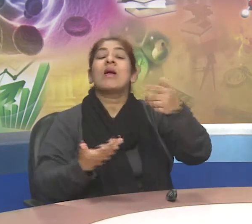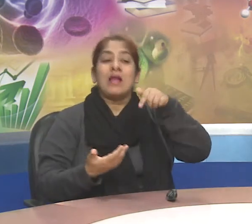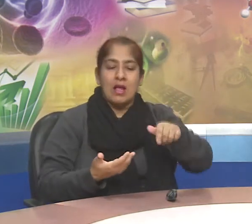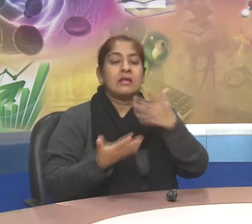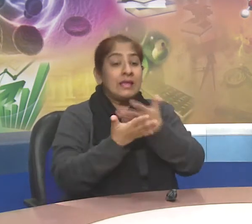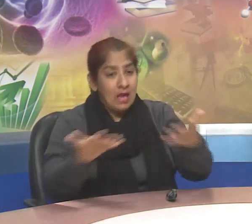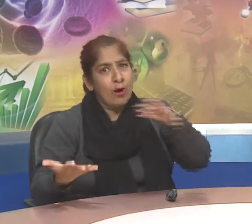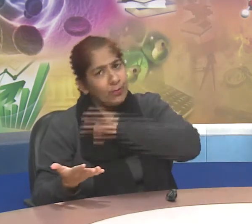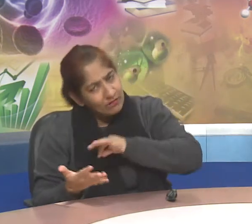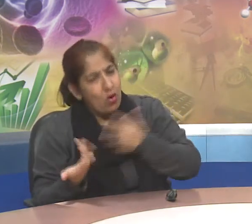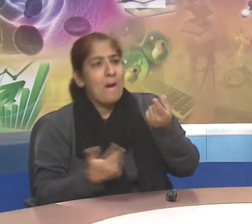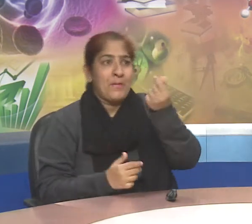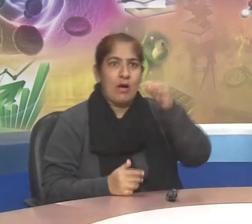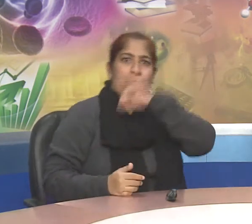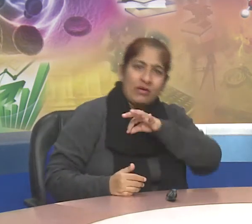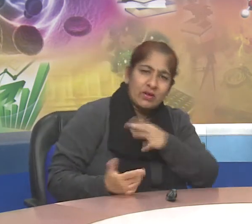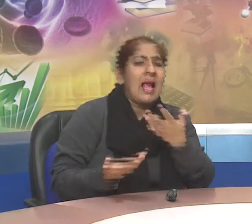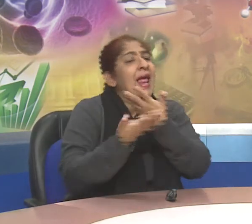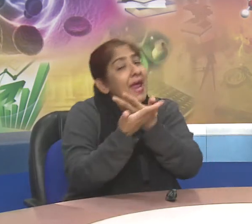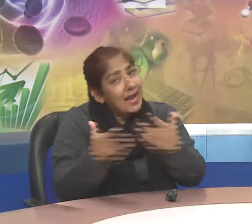profit for business.